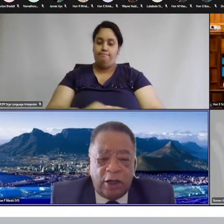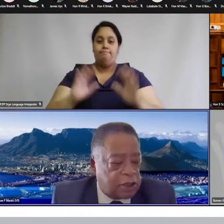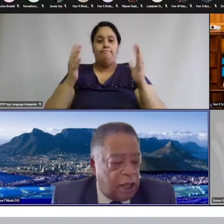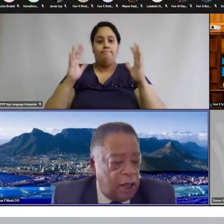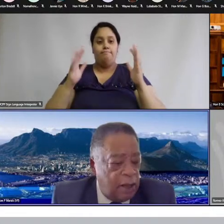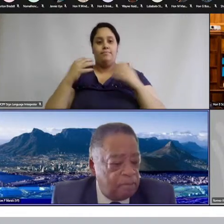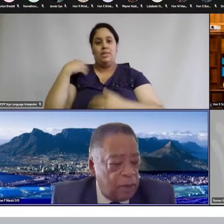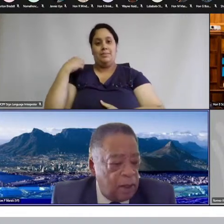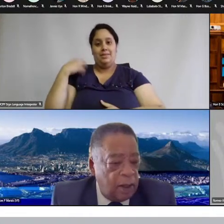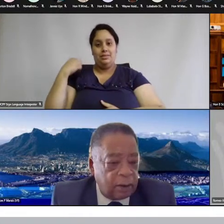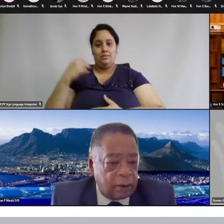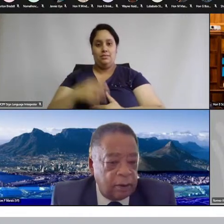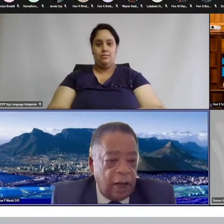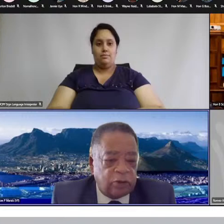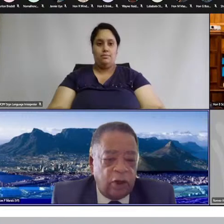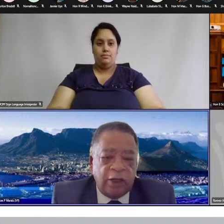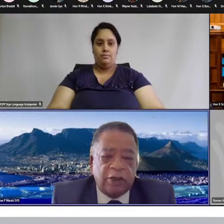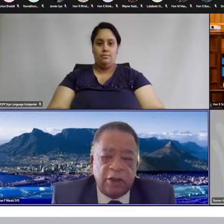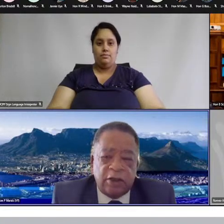Congratulations, Minister.